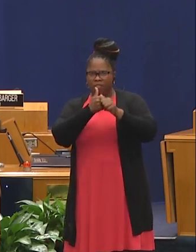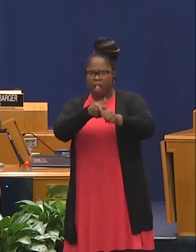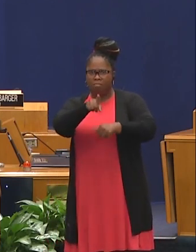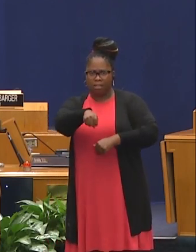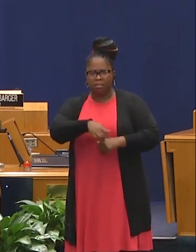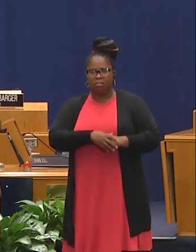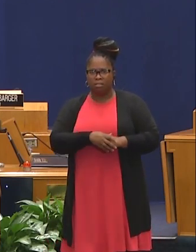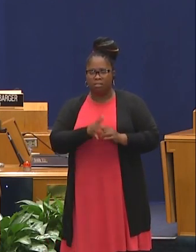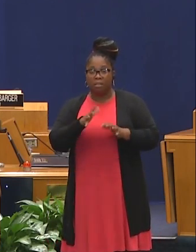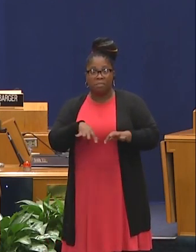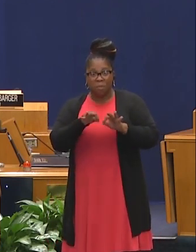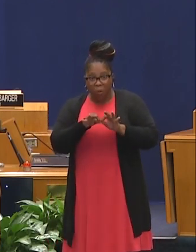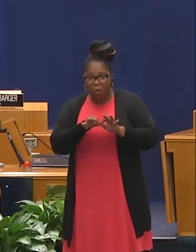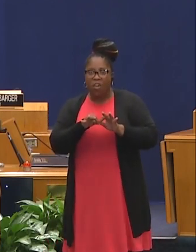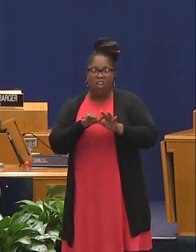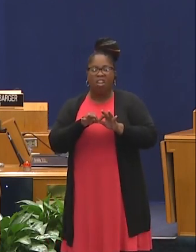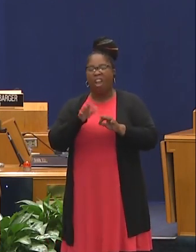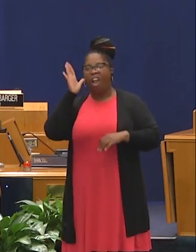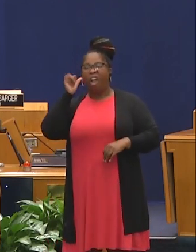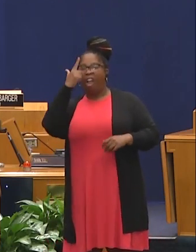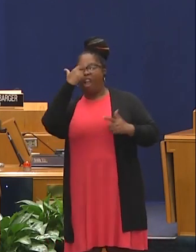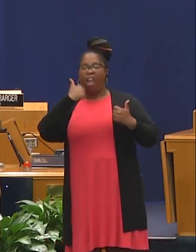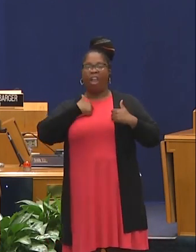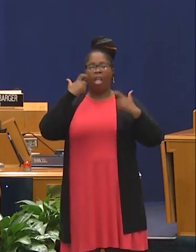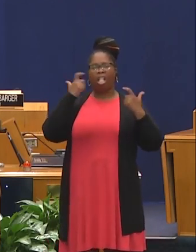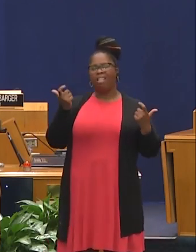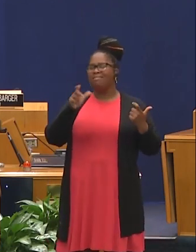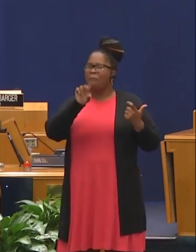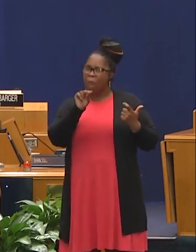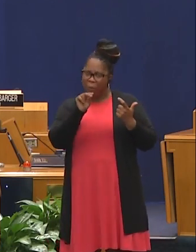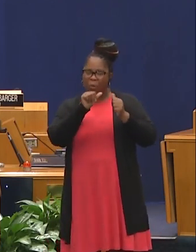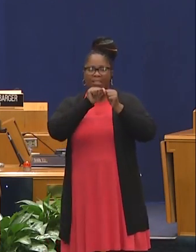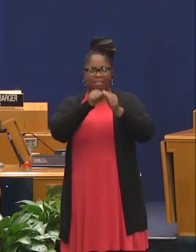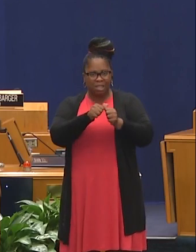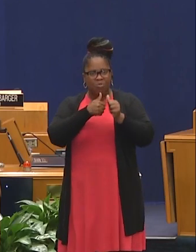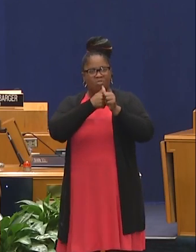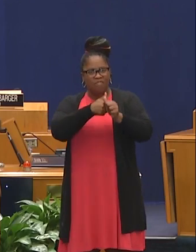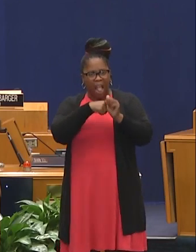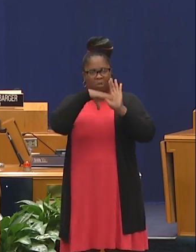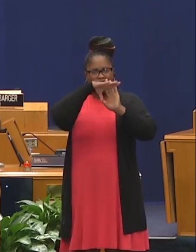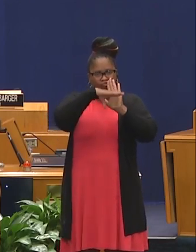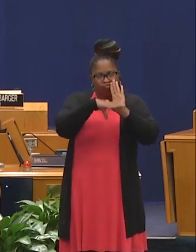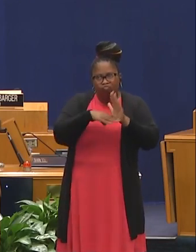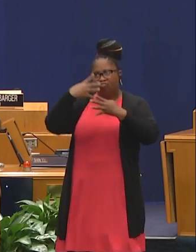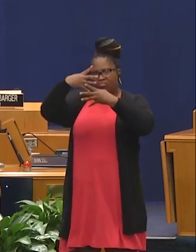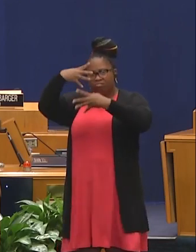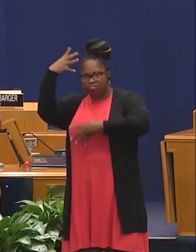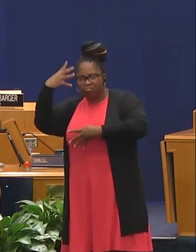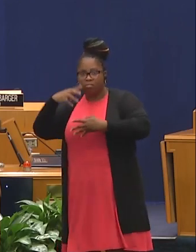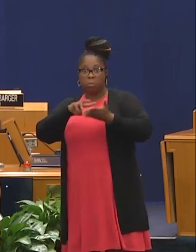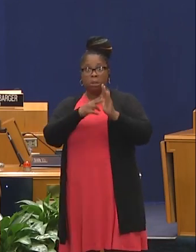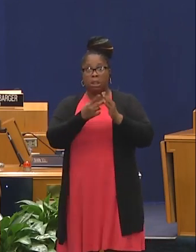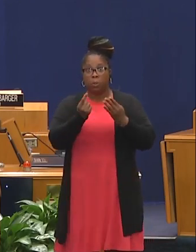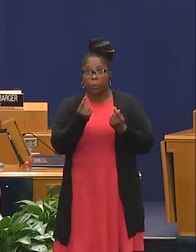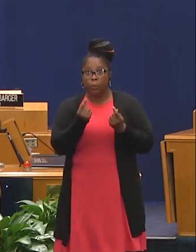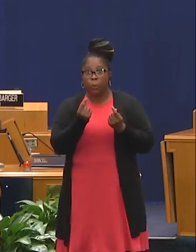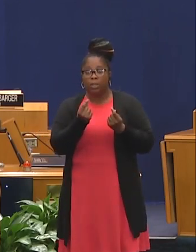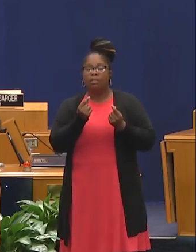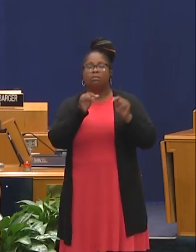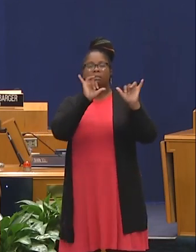everyone continue to follow the directives that are contained within the health officer order. This means staying home as much